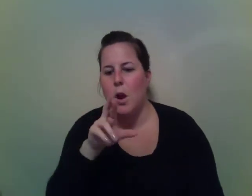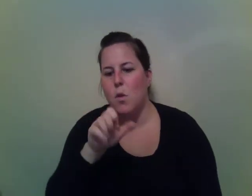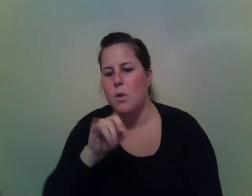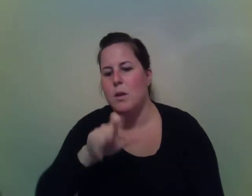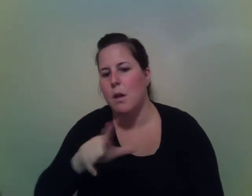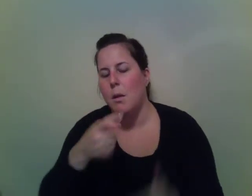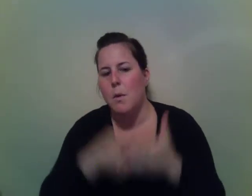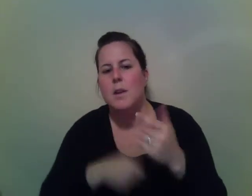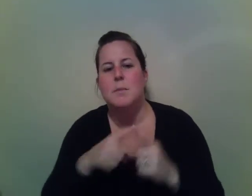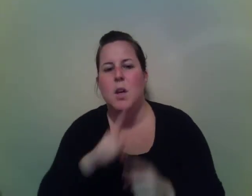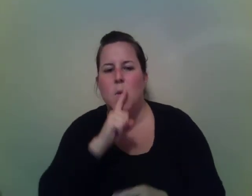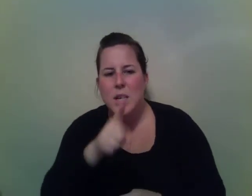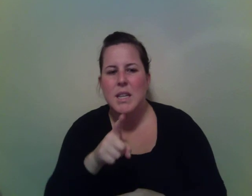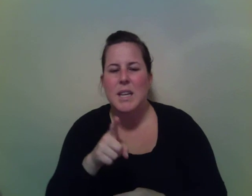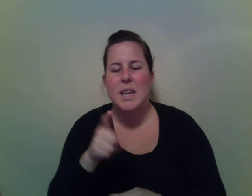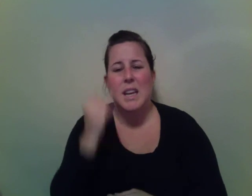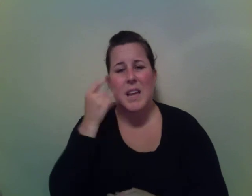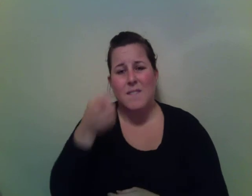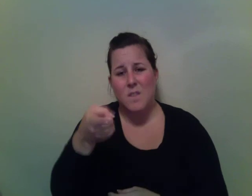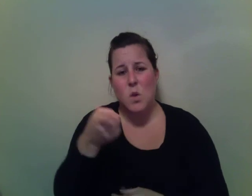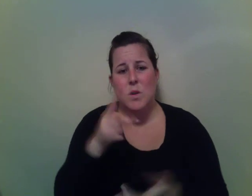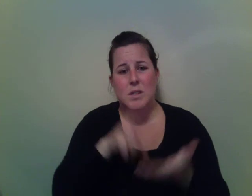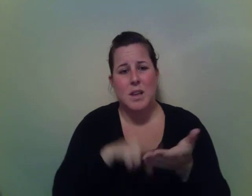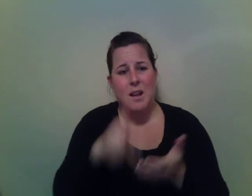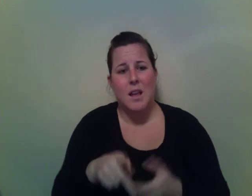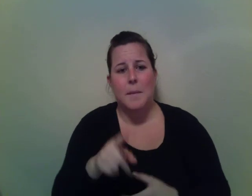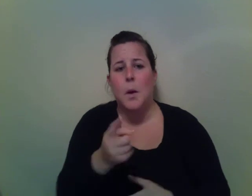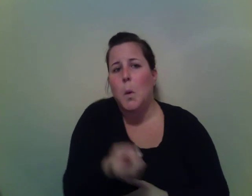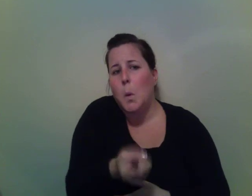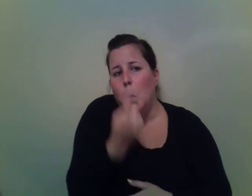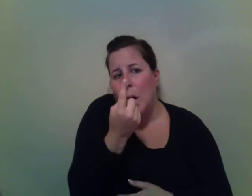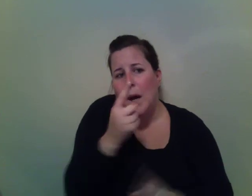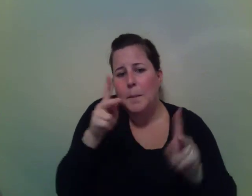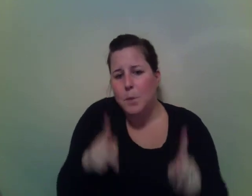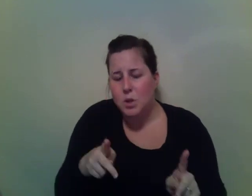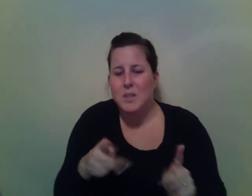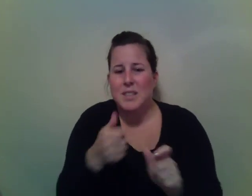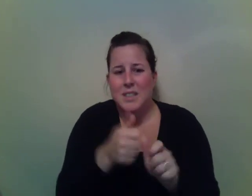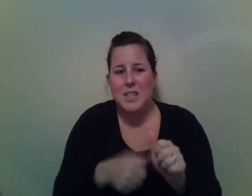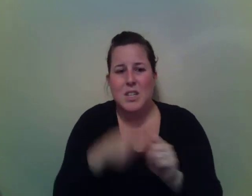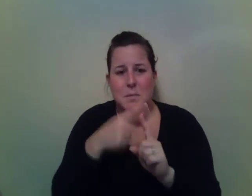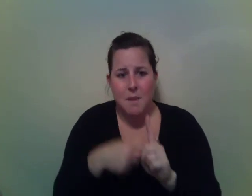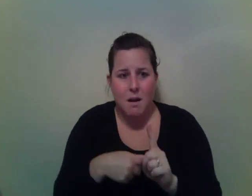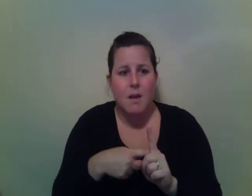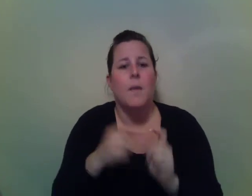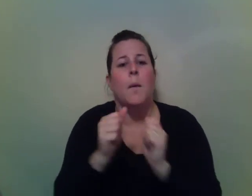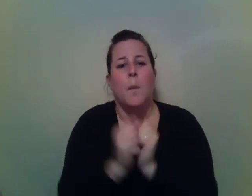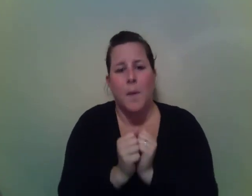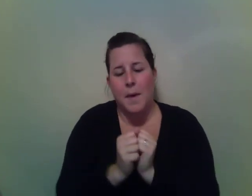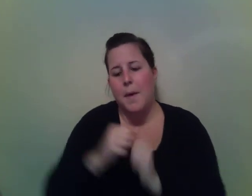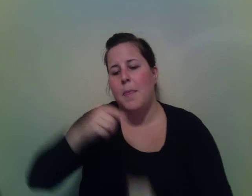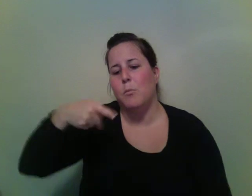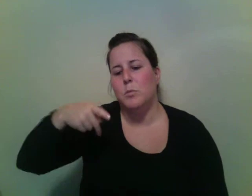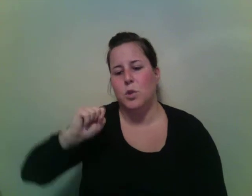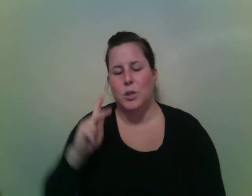But really, distributor, if you are signing up just one person per month with the premium starter kit, you are getting